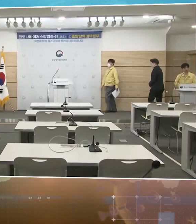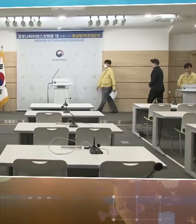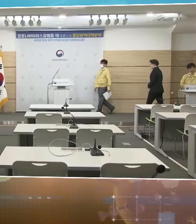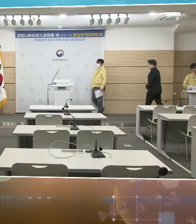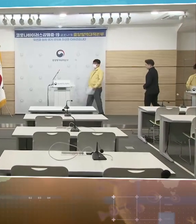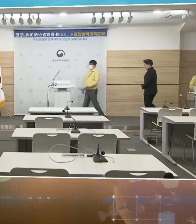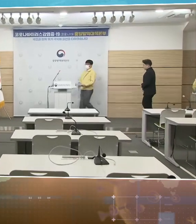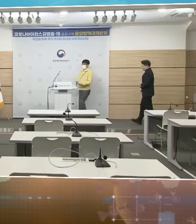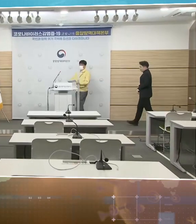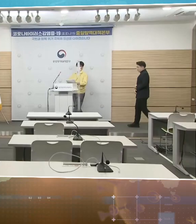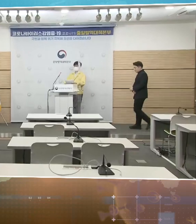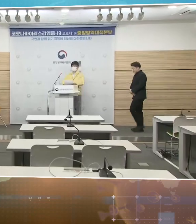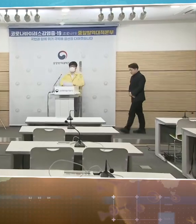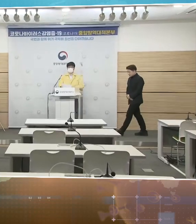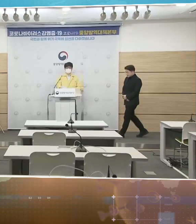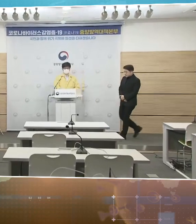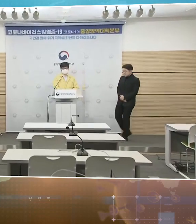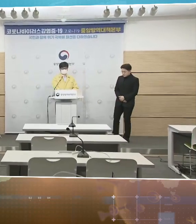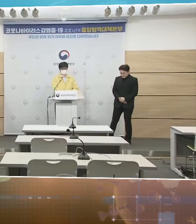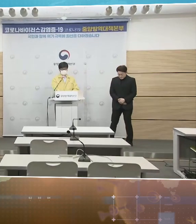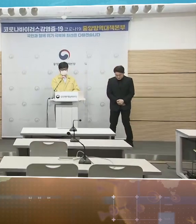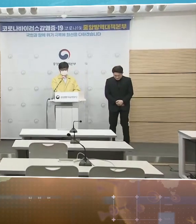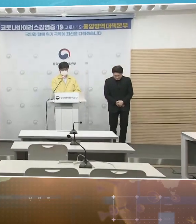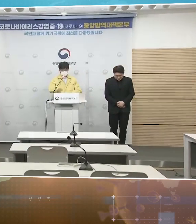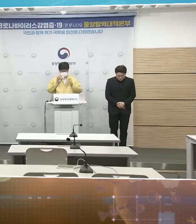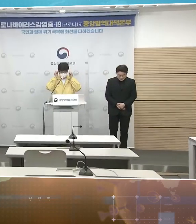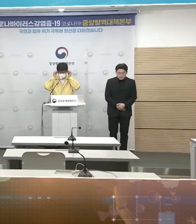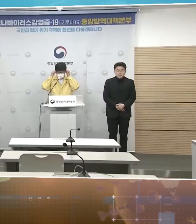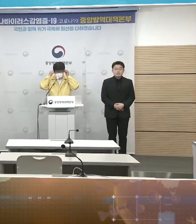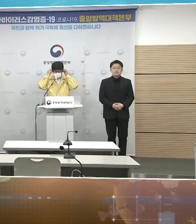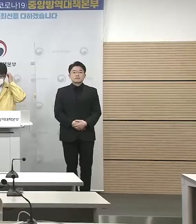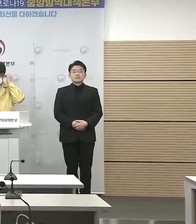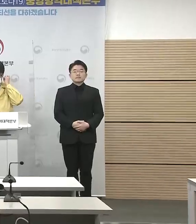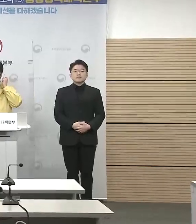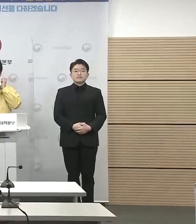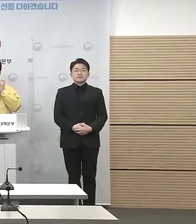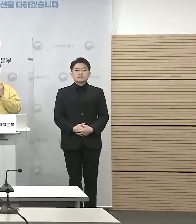for the briefing to start and we'll come back to you afterwards with a summary of it.